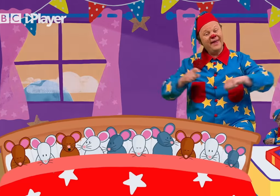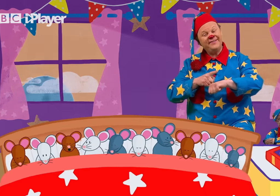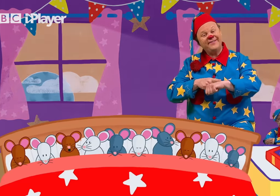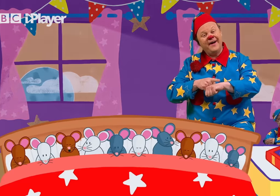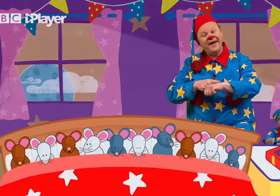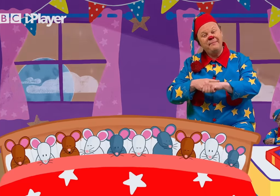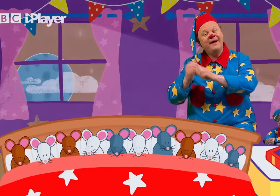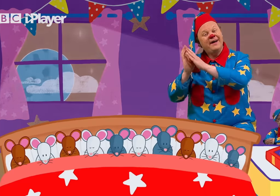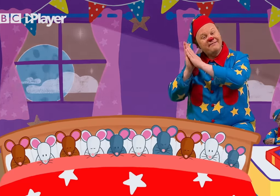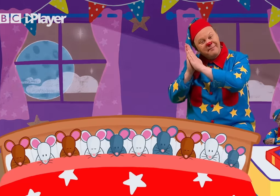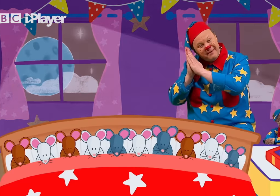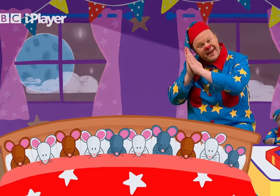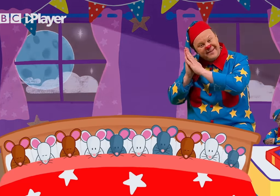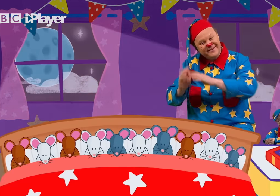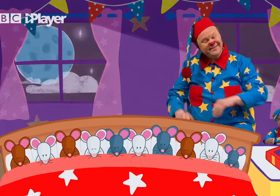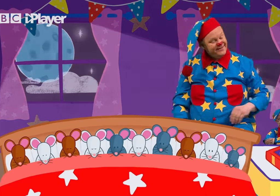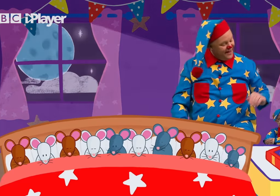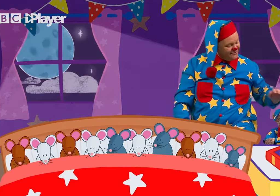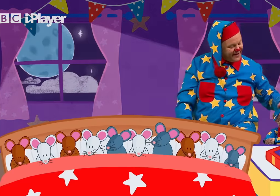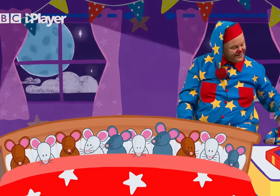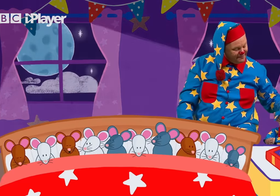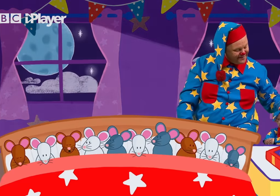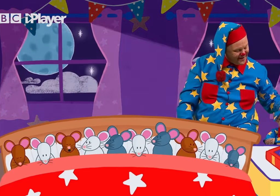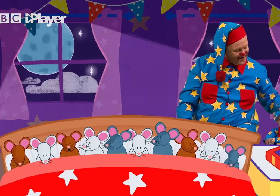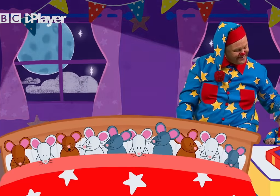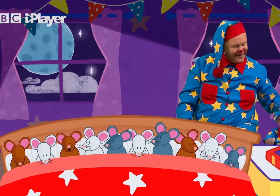It's time for bed. Are you ready, Tumble Ted?